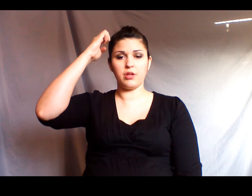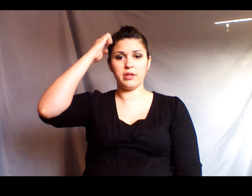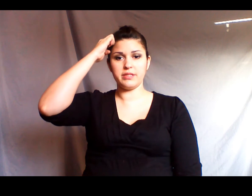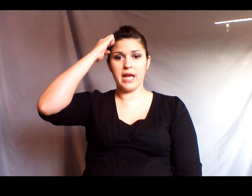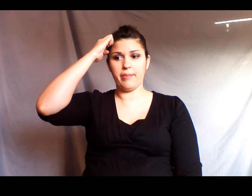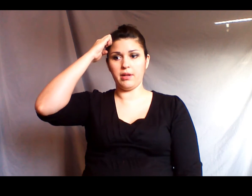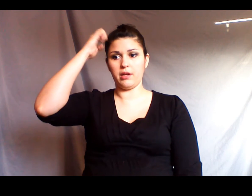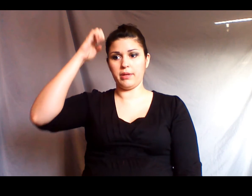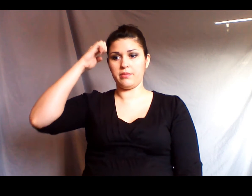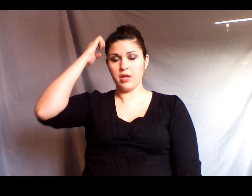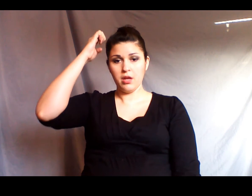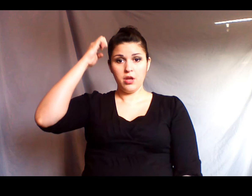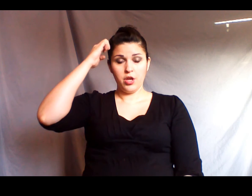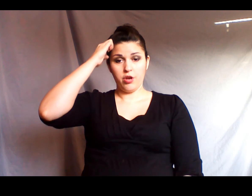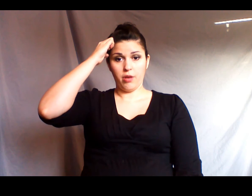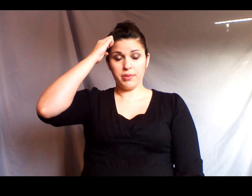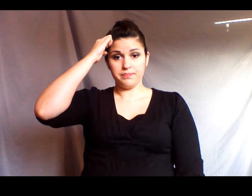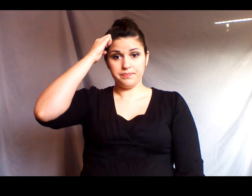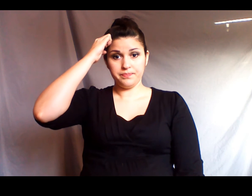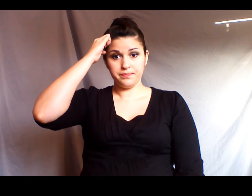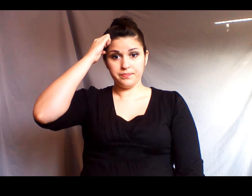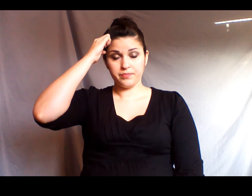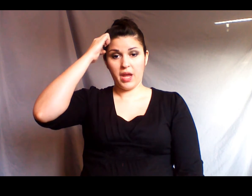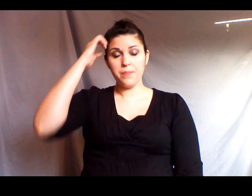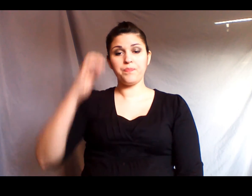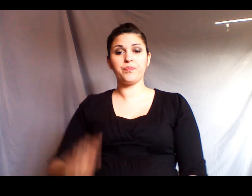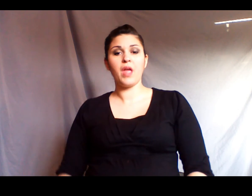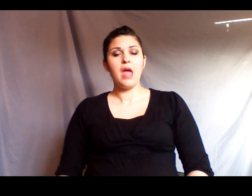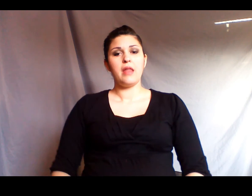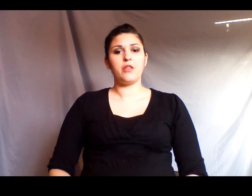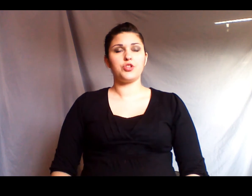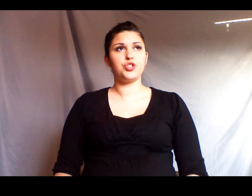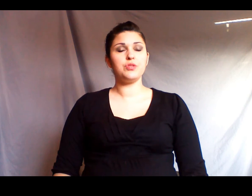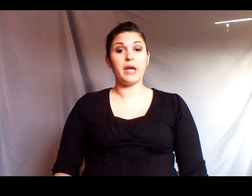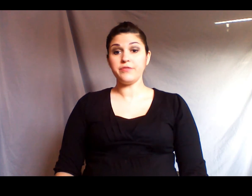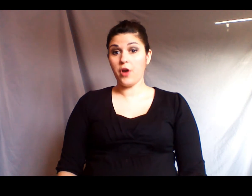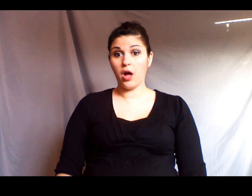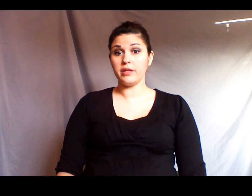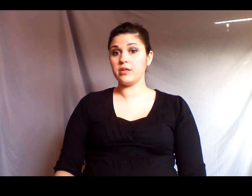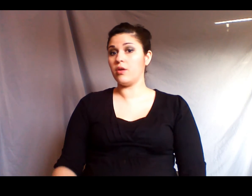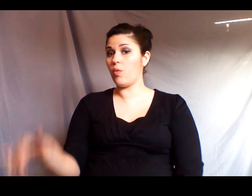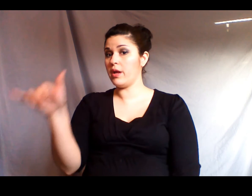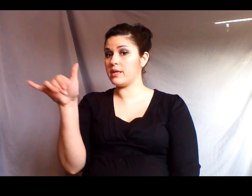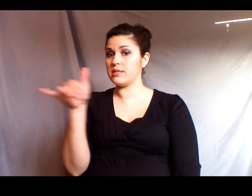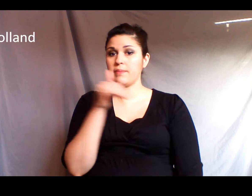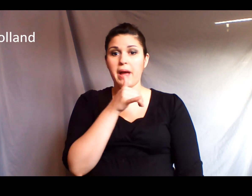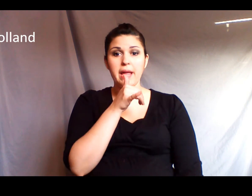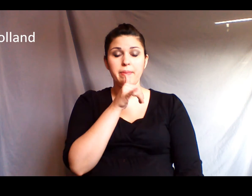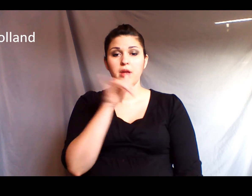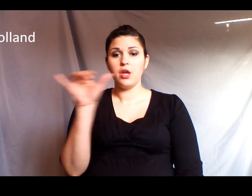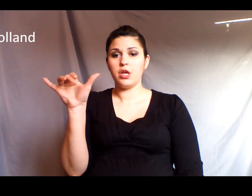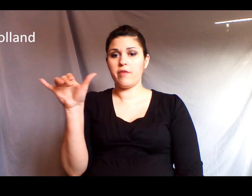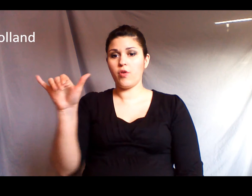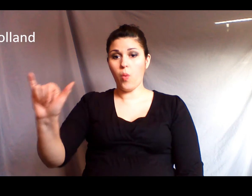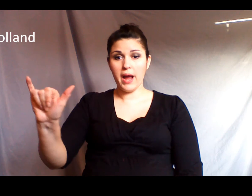it and tap it a little bit. Europe. Okay? Now there's two signs for Holland. One is the pipe. You have your Y